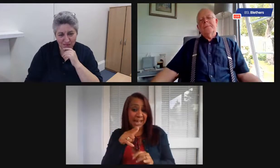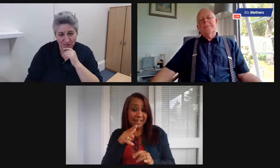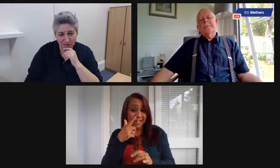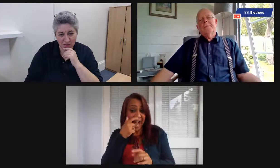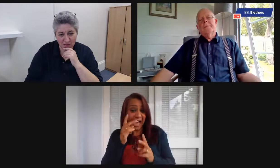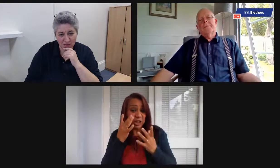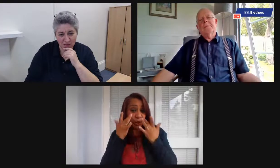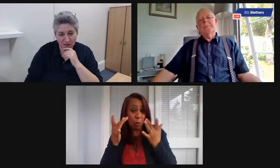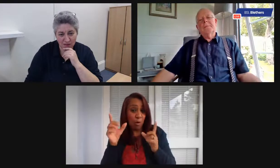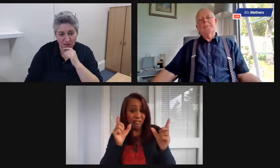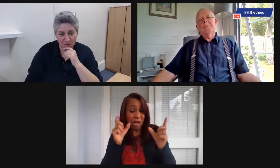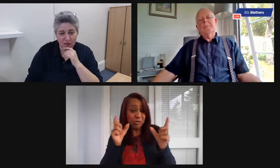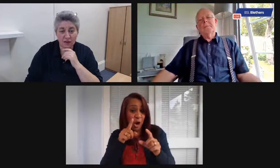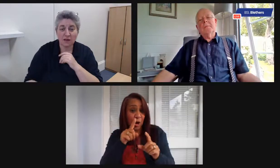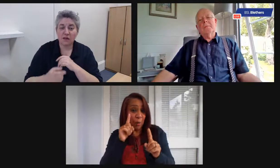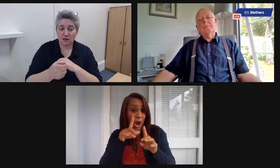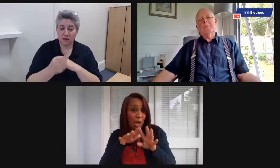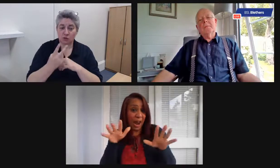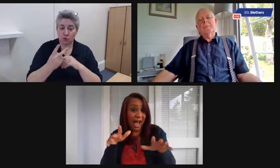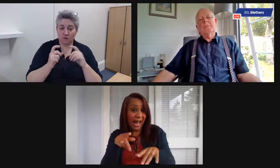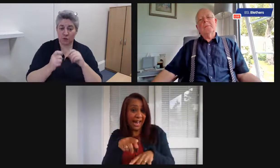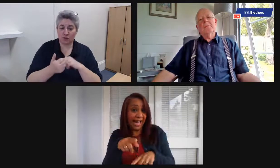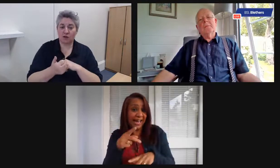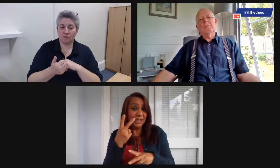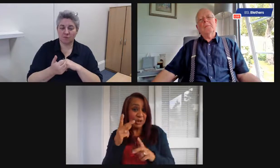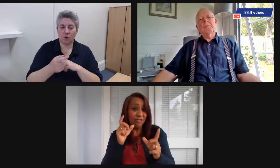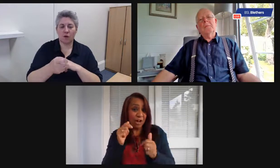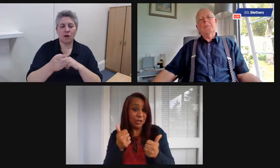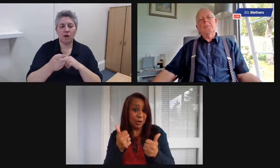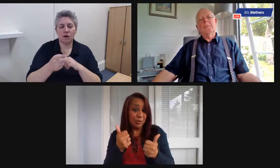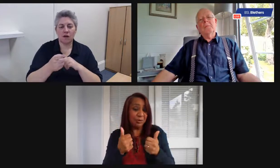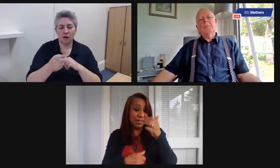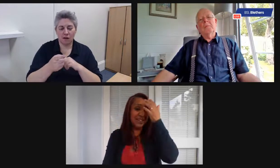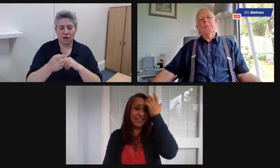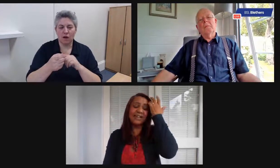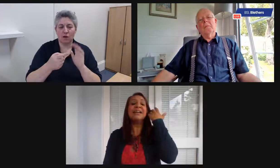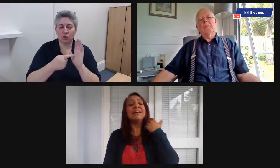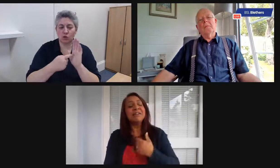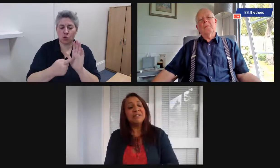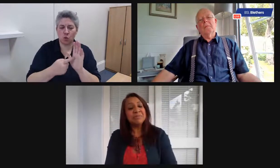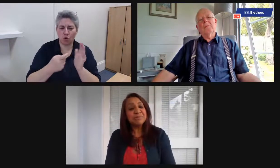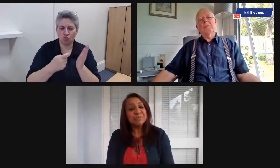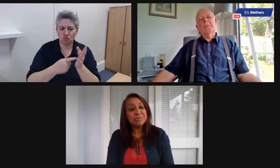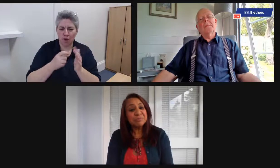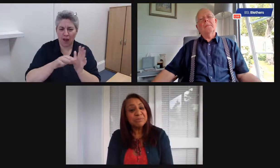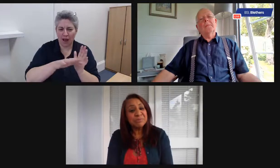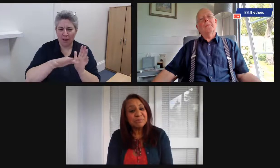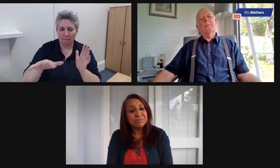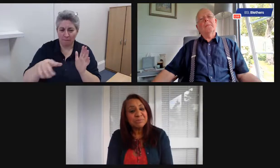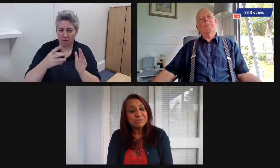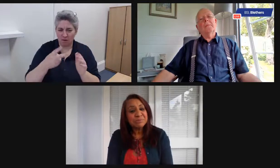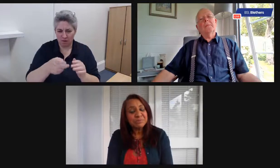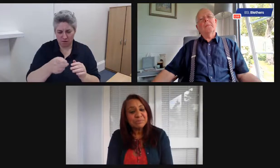got my camera, and that was really it. I could show you if I've got a photograph to show you the bluebells, but that's when I get hooked.